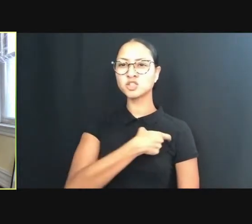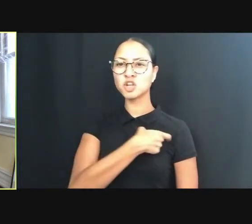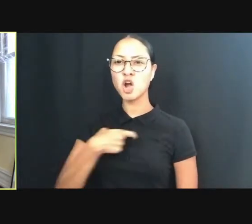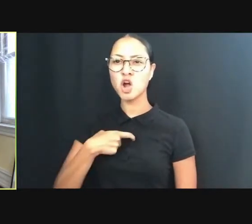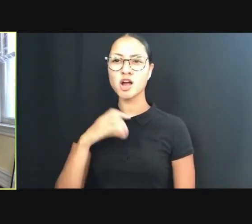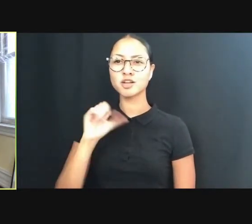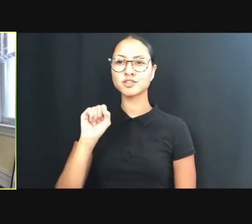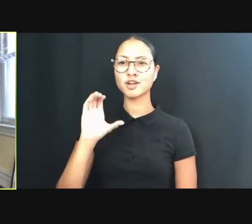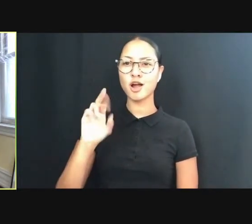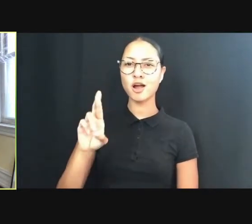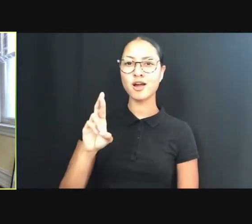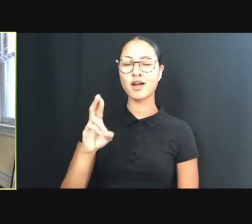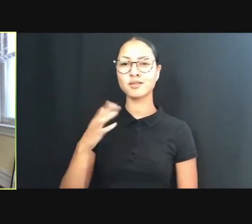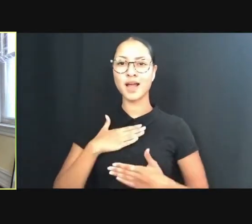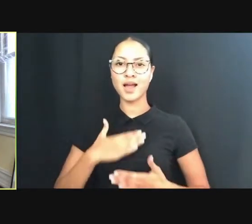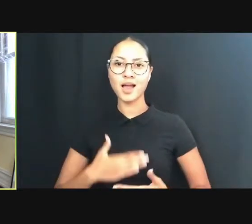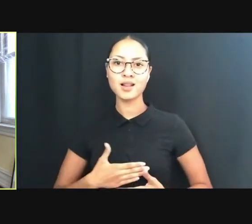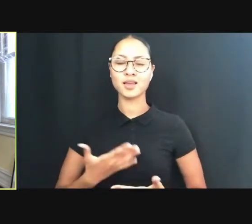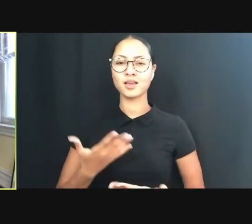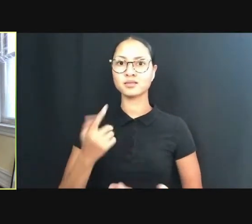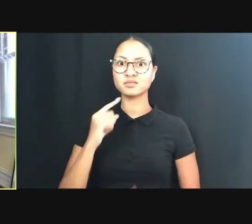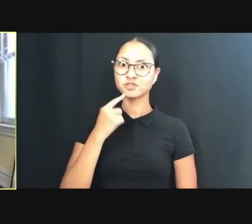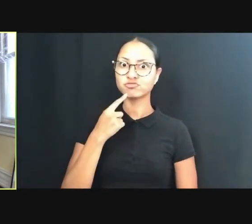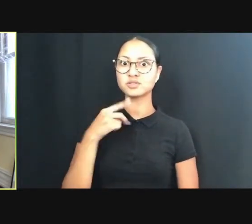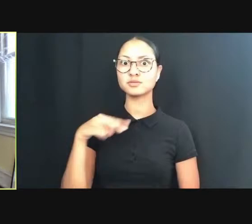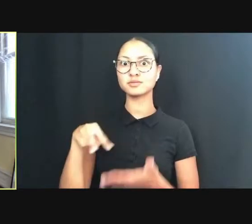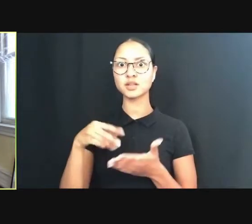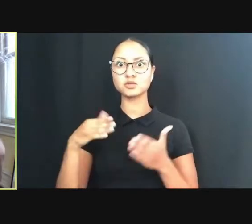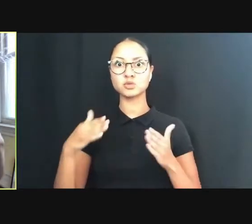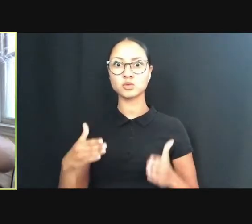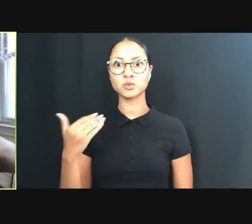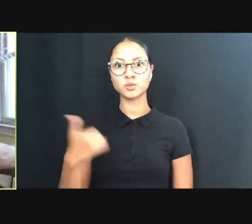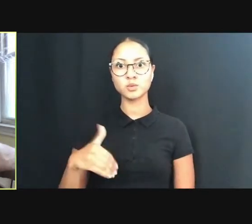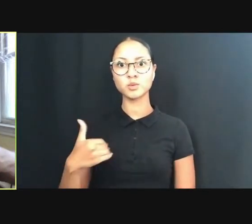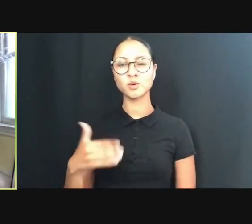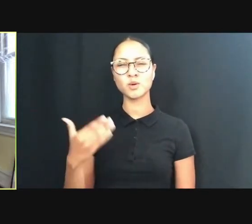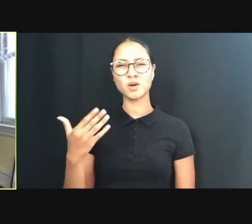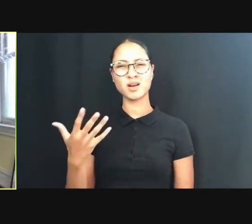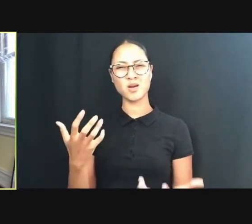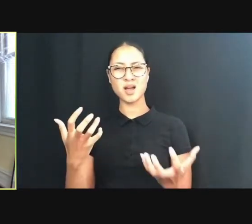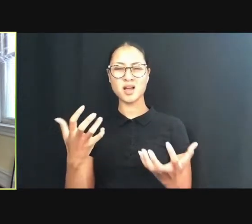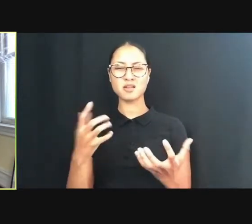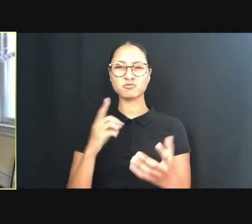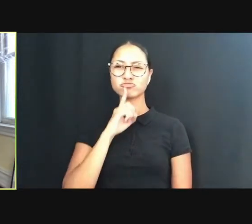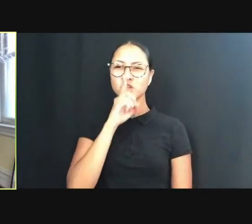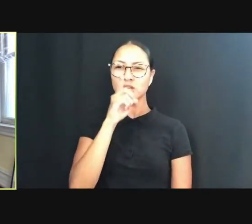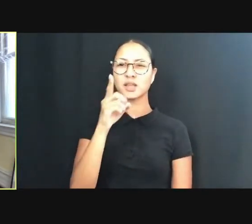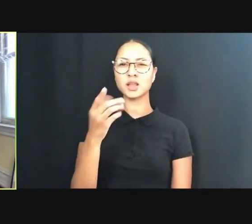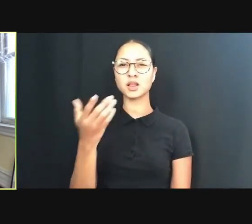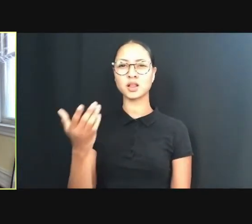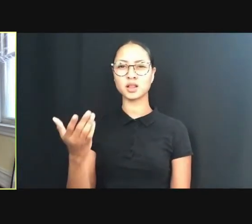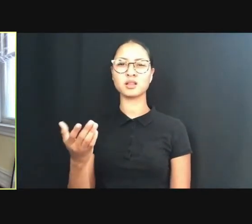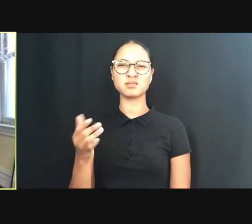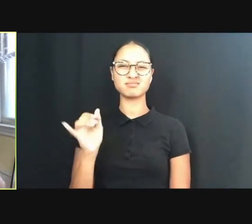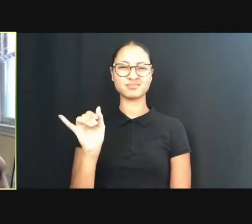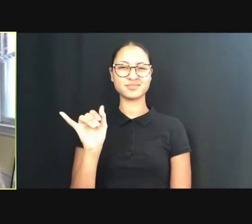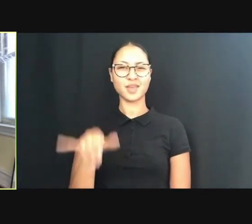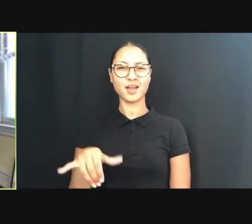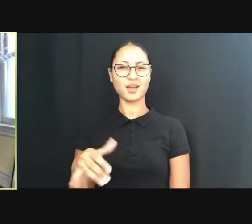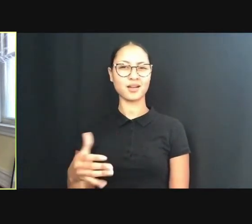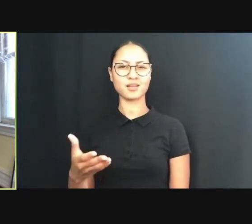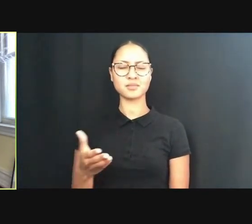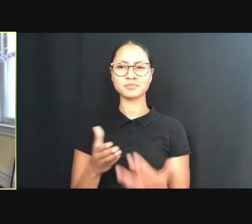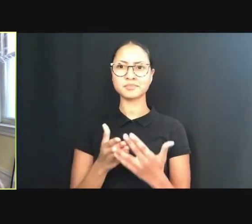know what I'm saying? Maybe they don't have something. Like, I just need somebody that's like been, you know, through some things, hiked